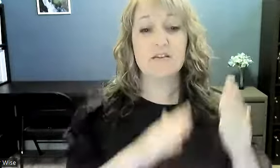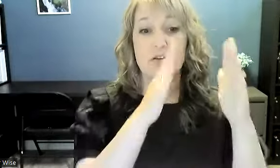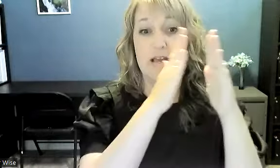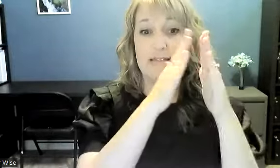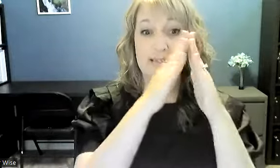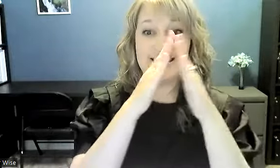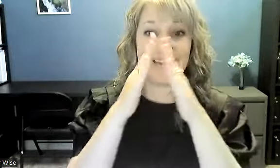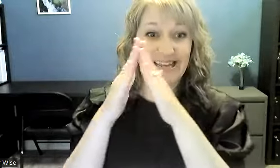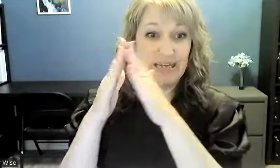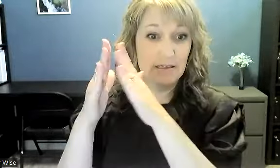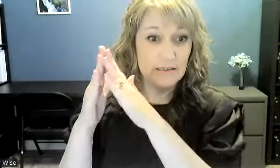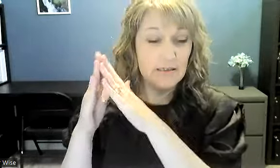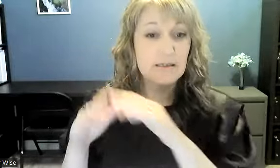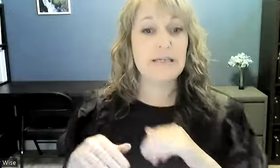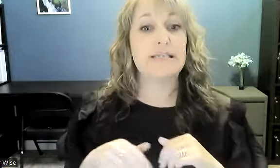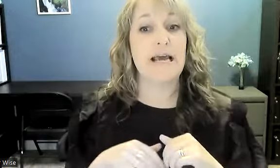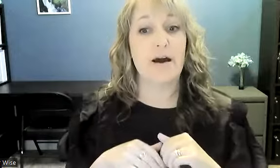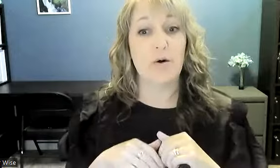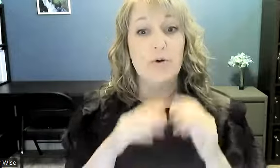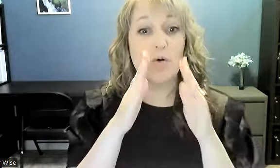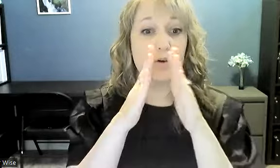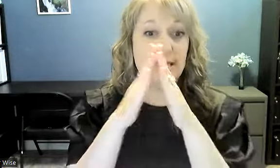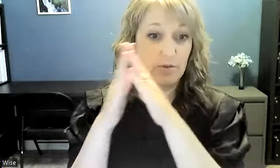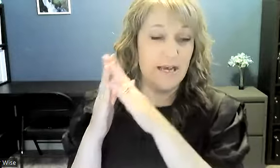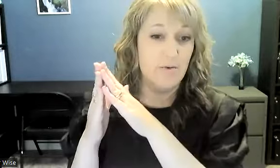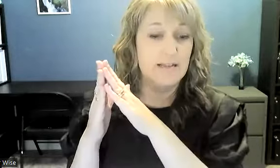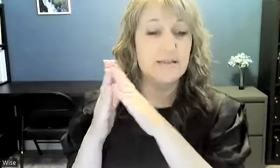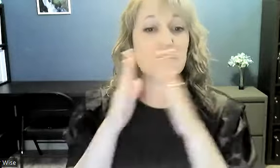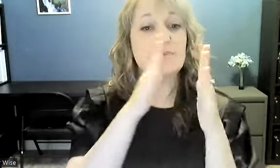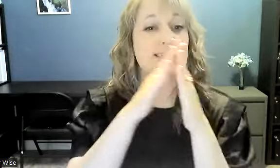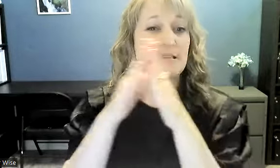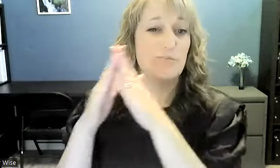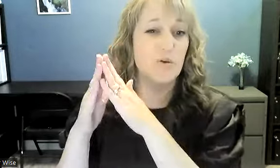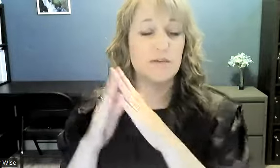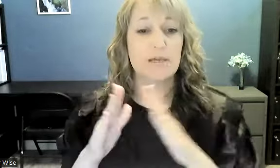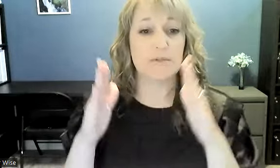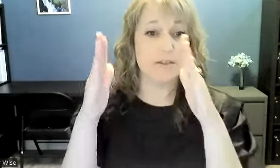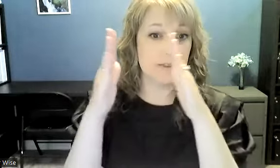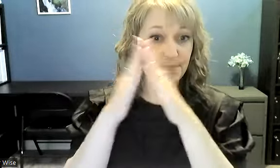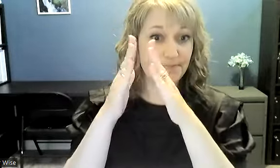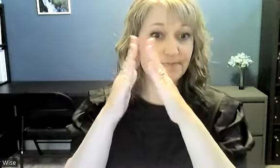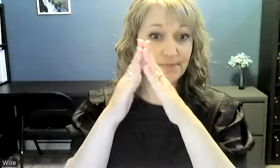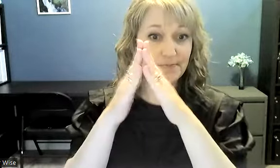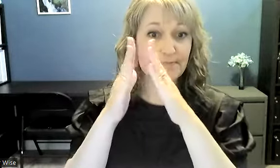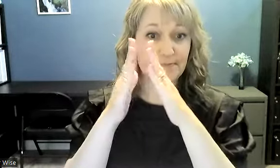So that's city, town, or downtown. And sometimes it doesn't move, sometimes it's just.